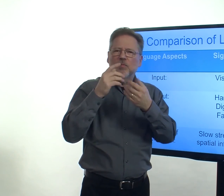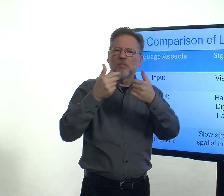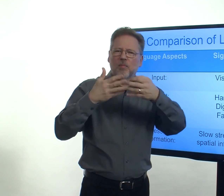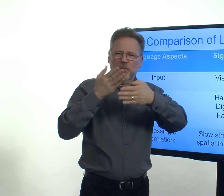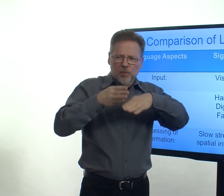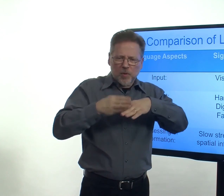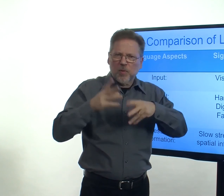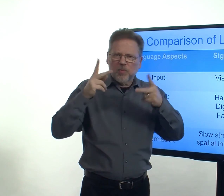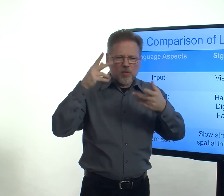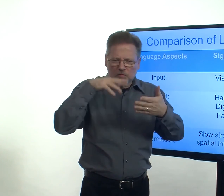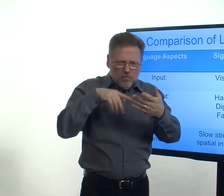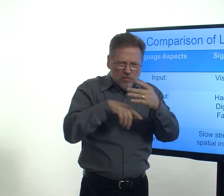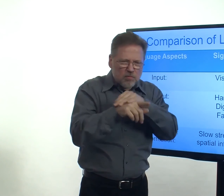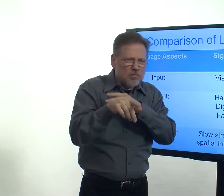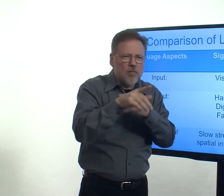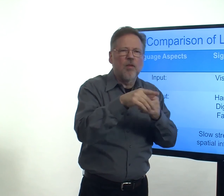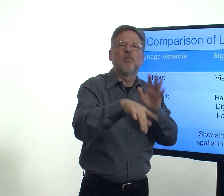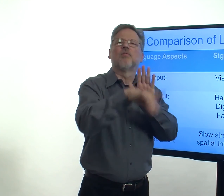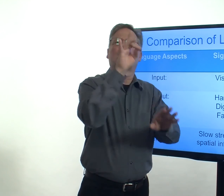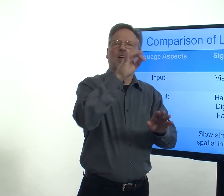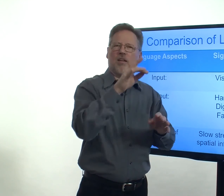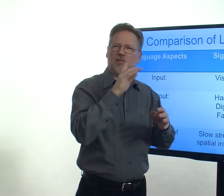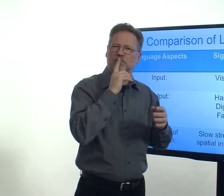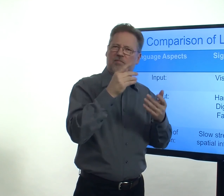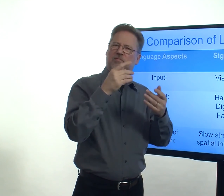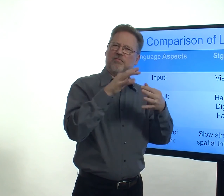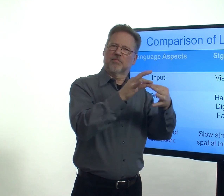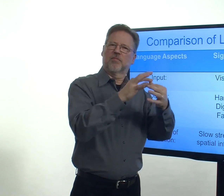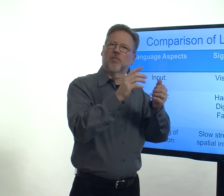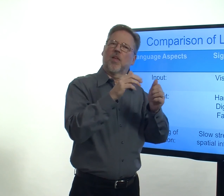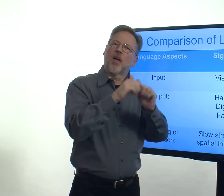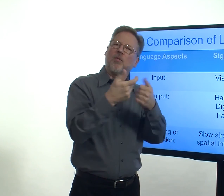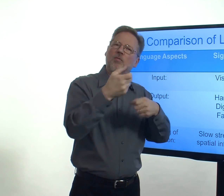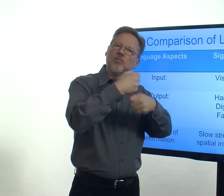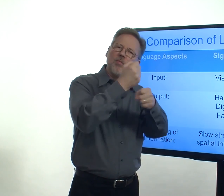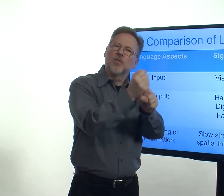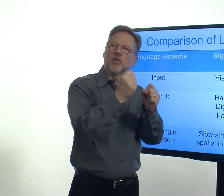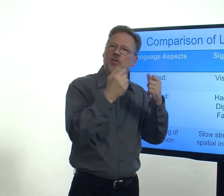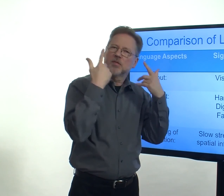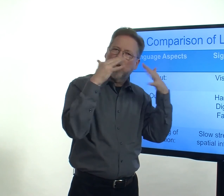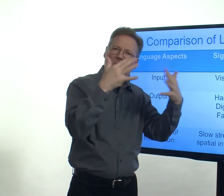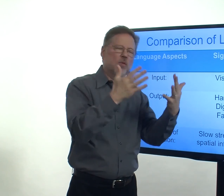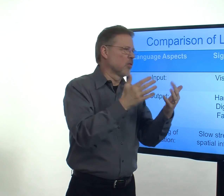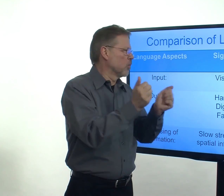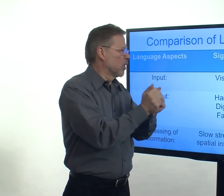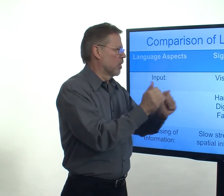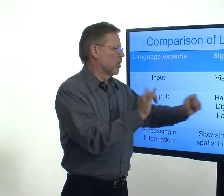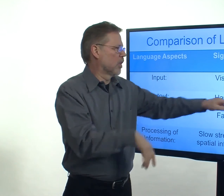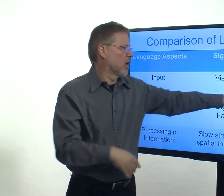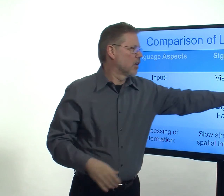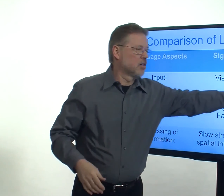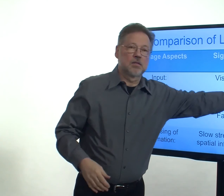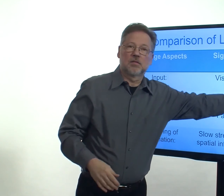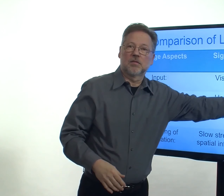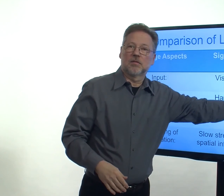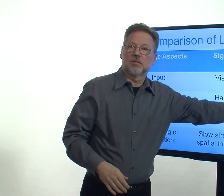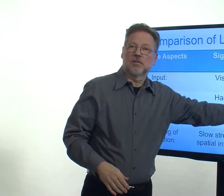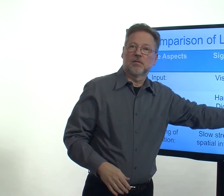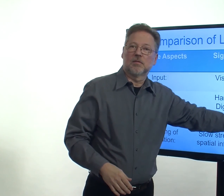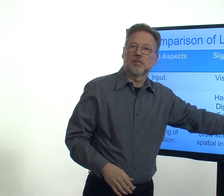individual sounds? Studies show that this has to do with how to produce sound using these articulators, the mouth, tongue, and vocal